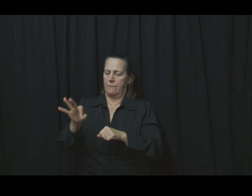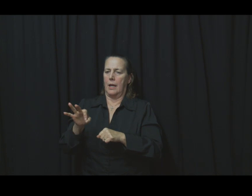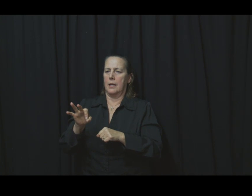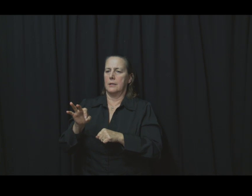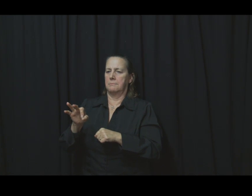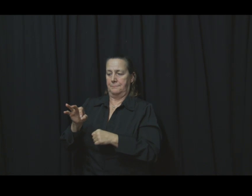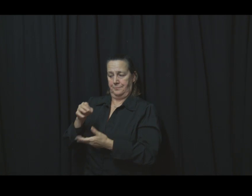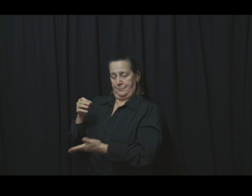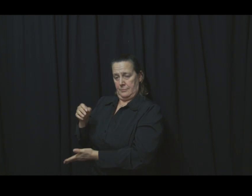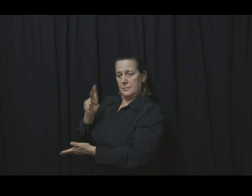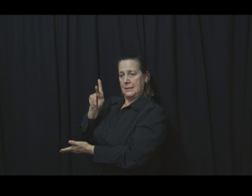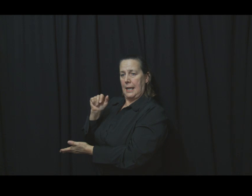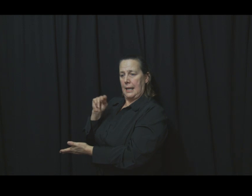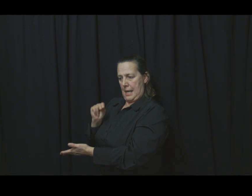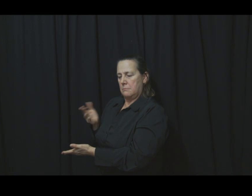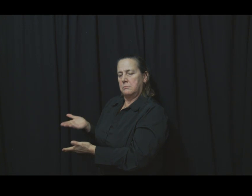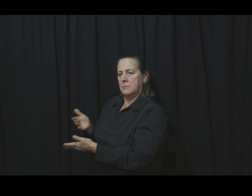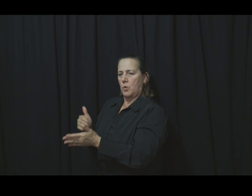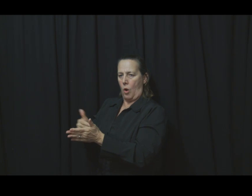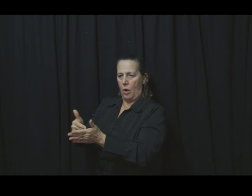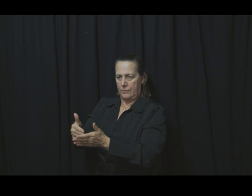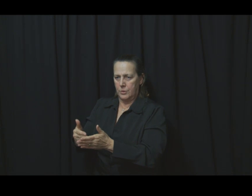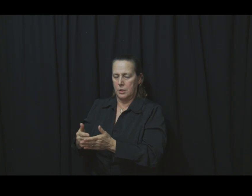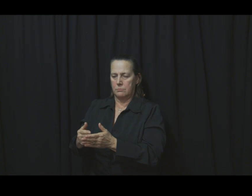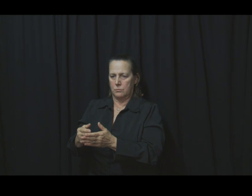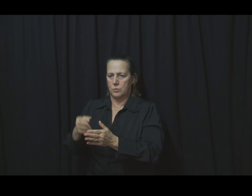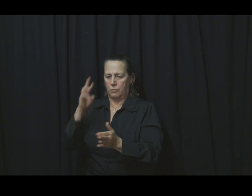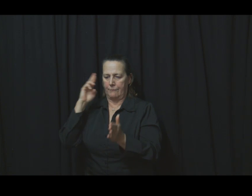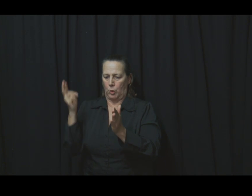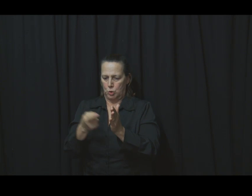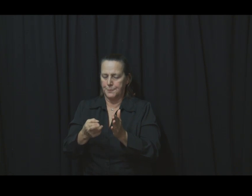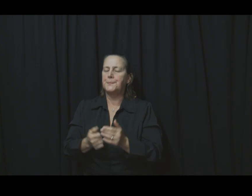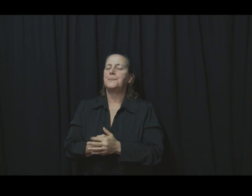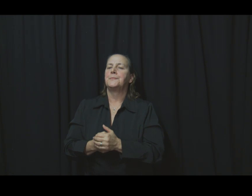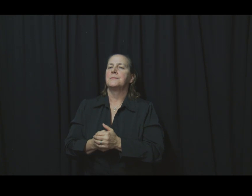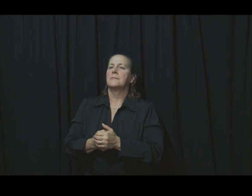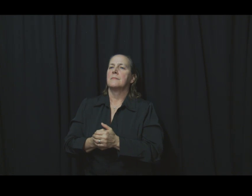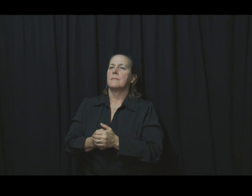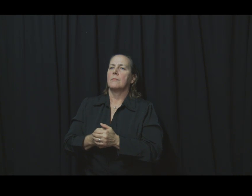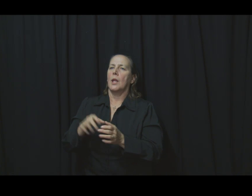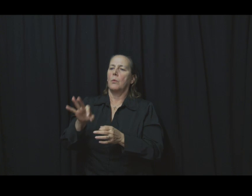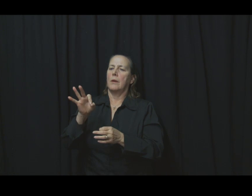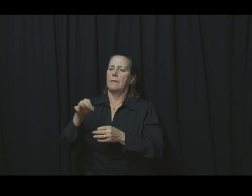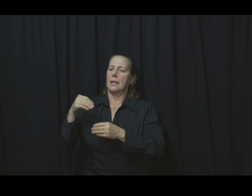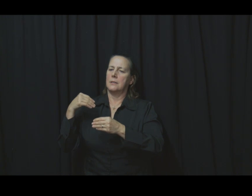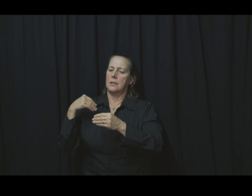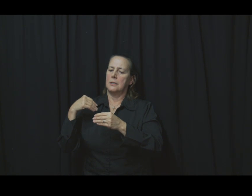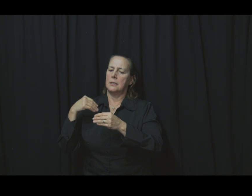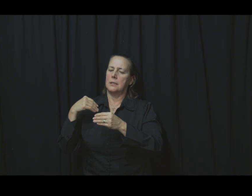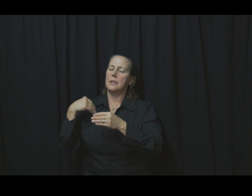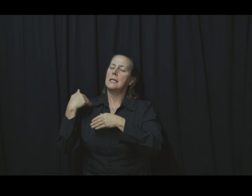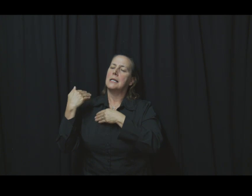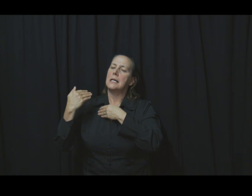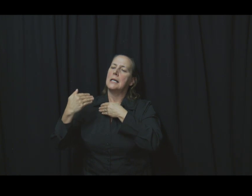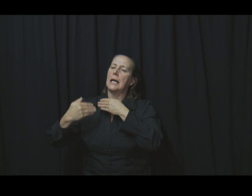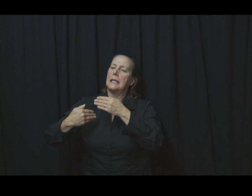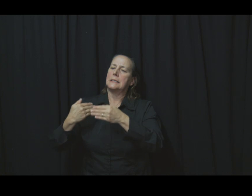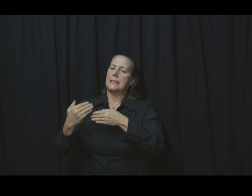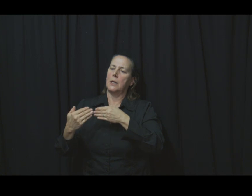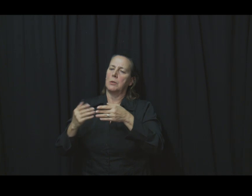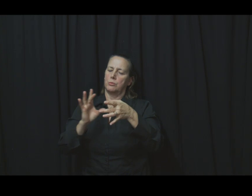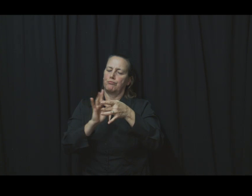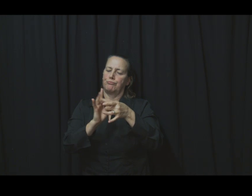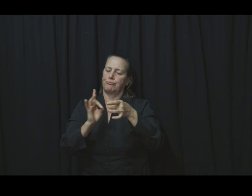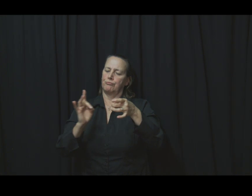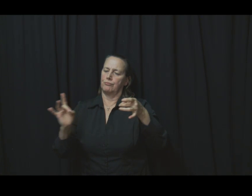many times in his recent remarks, we find a sequence of animals in what generally is called the